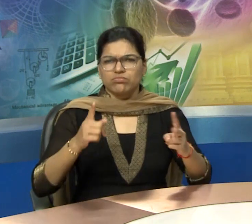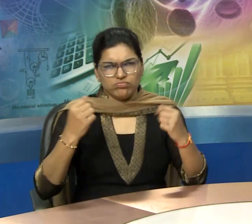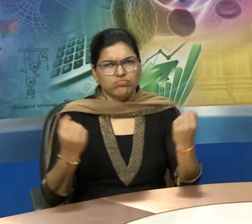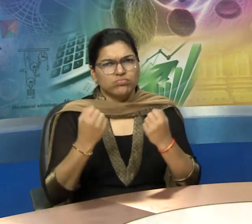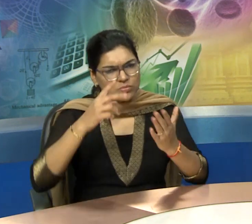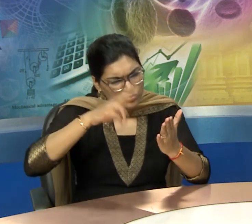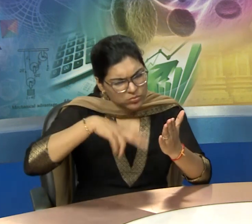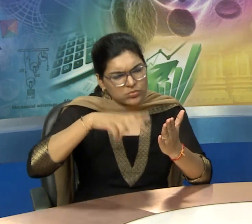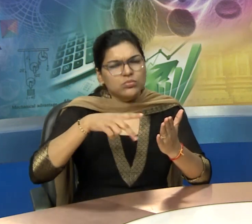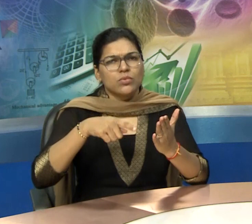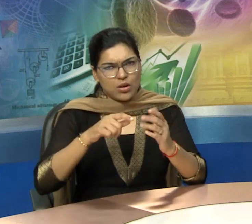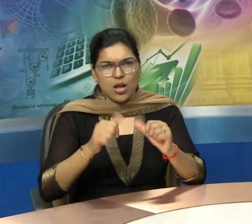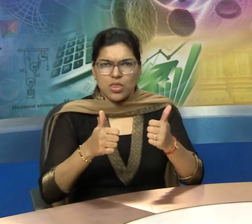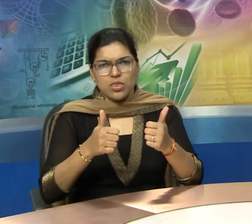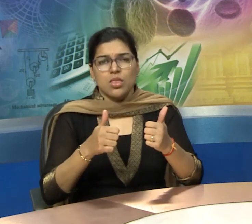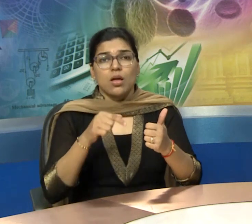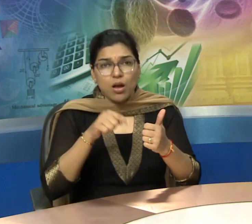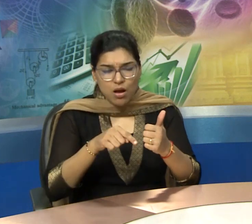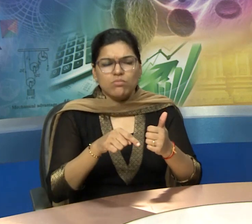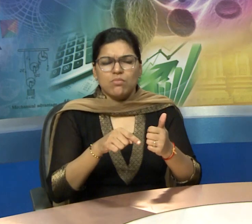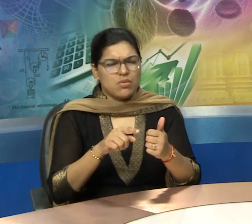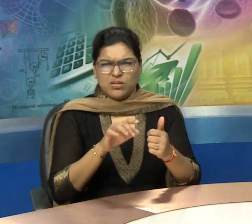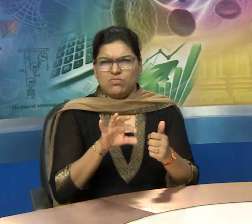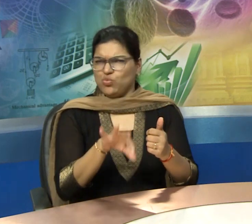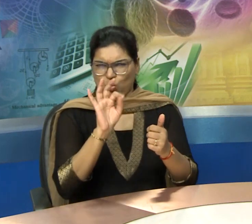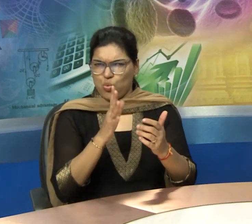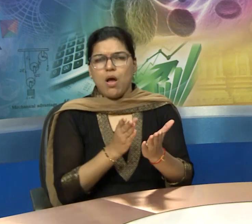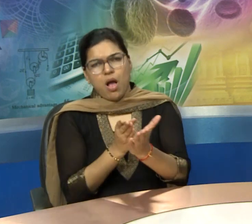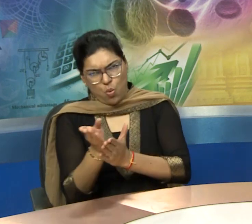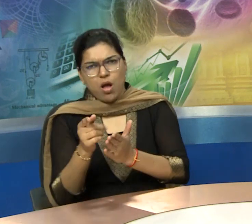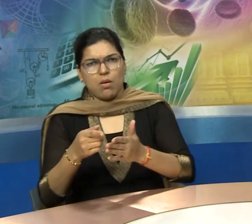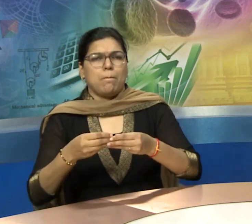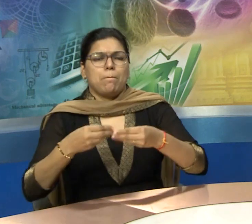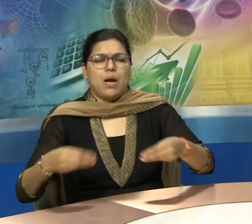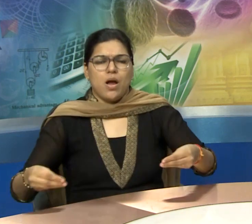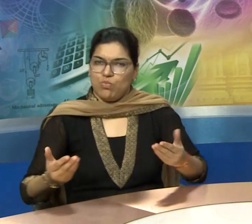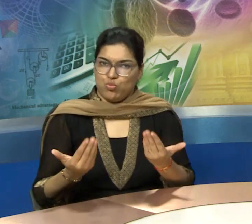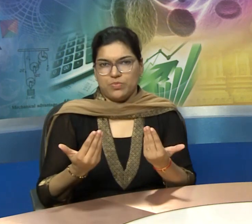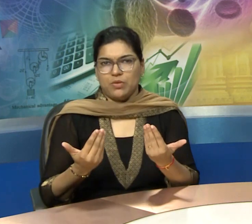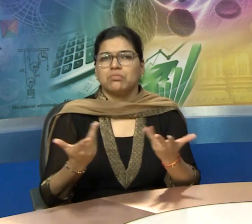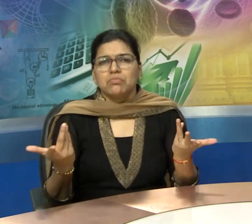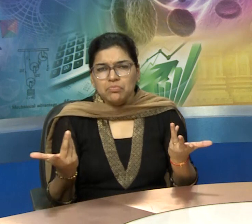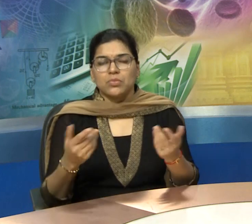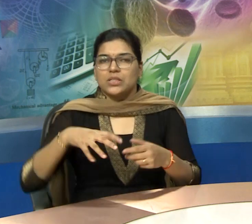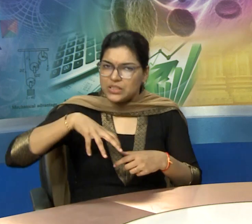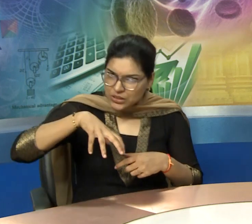these functions of library regarding education and academic is achieved by the materials which are kept in